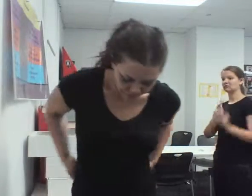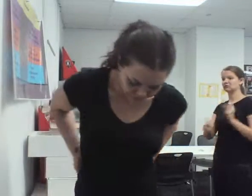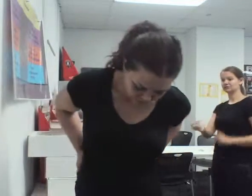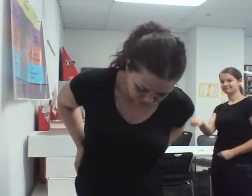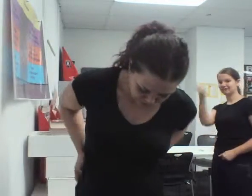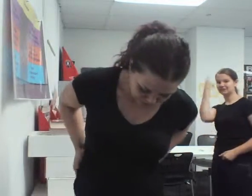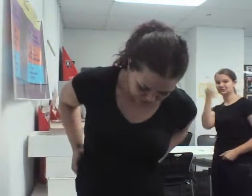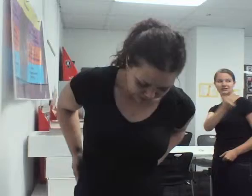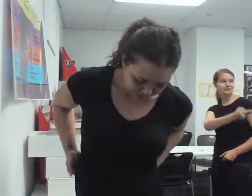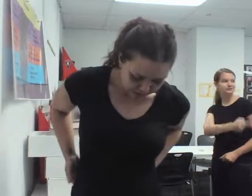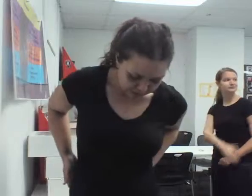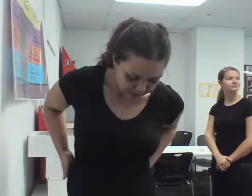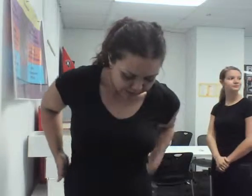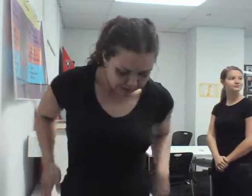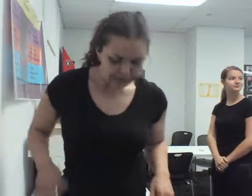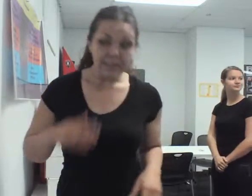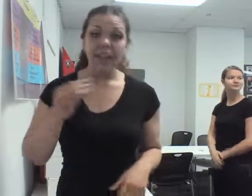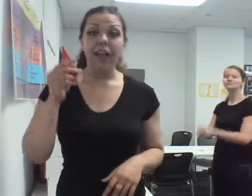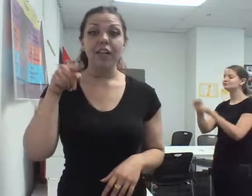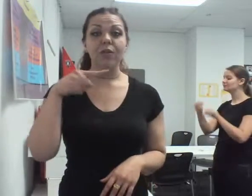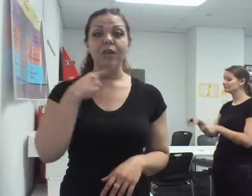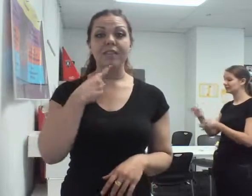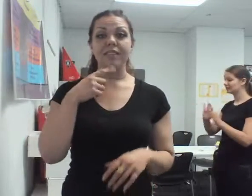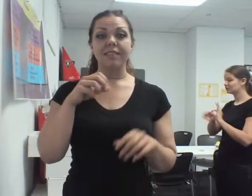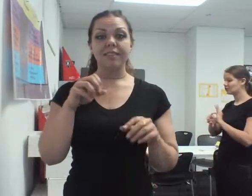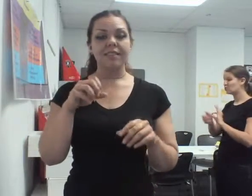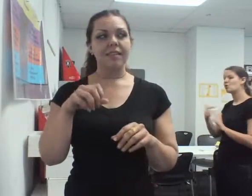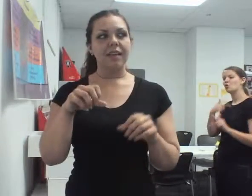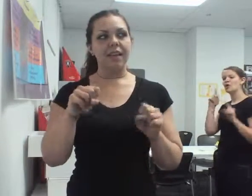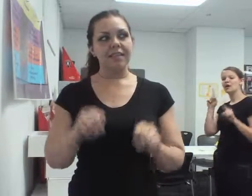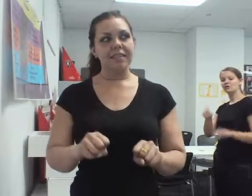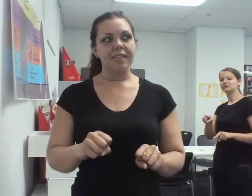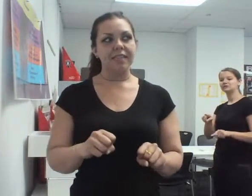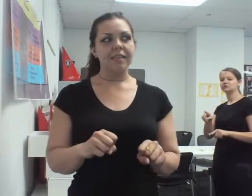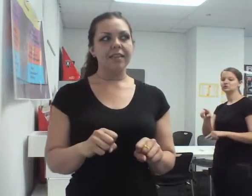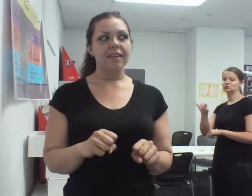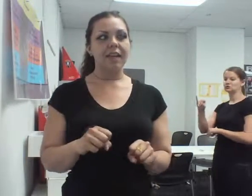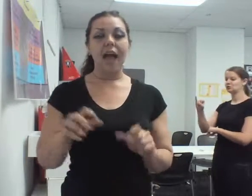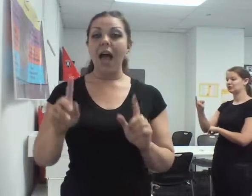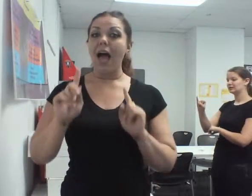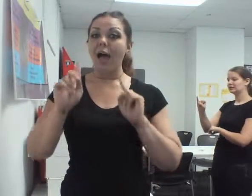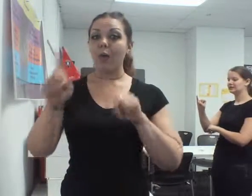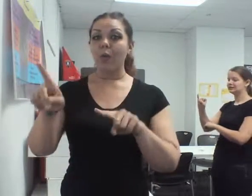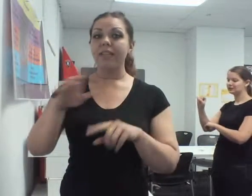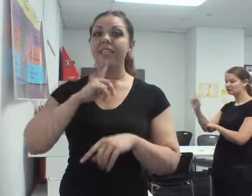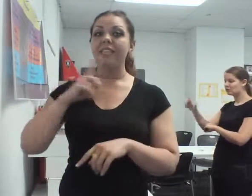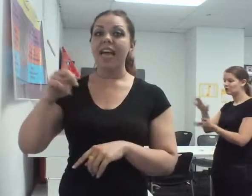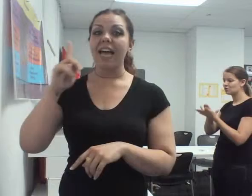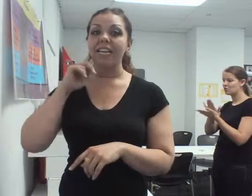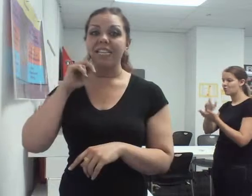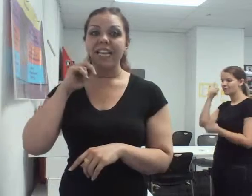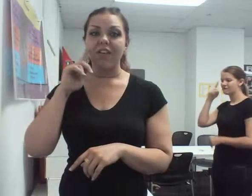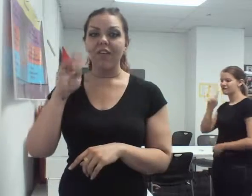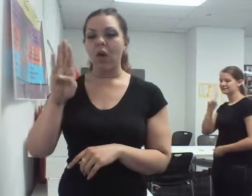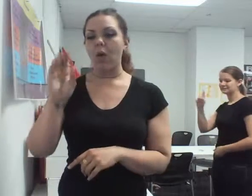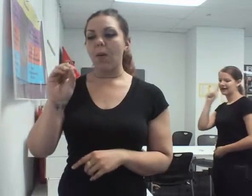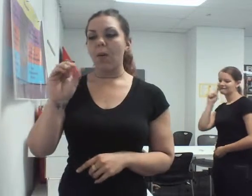know. And you can say, I went to Illinois School for the Deaf, a boarding school. That's enough for the hearing people